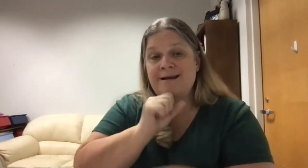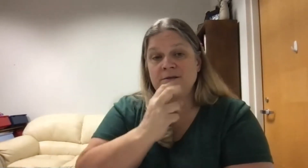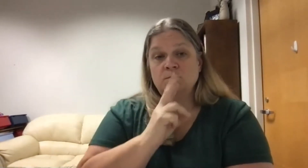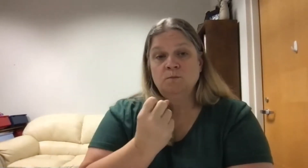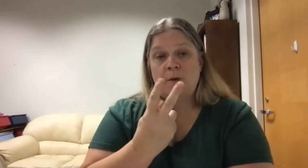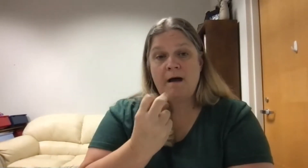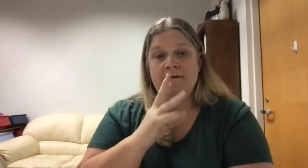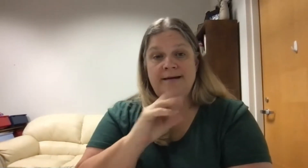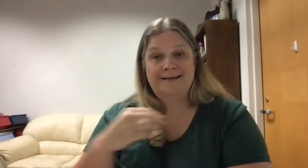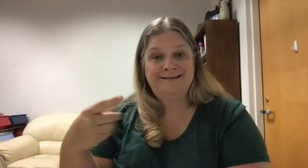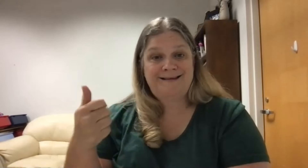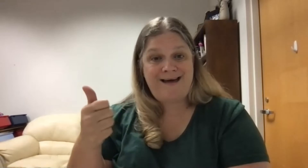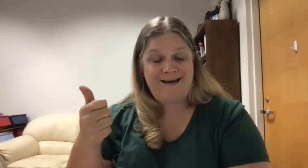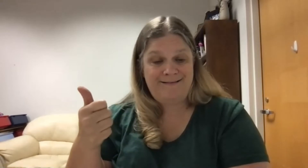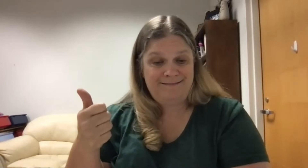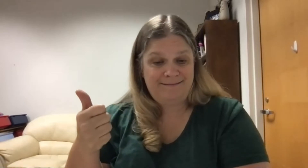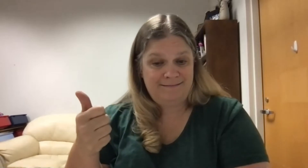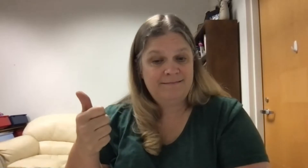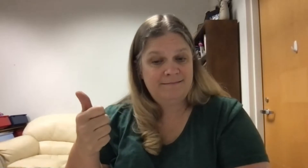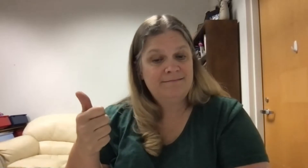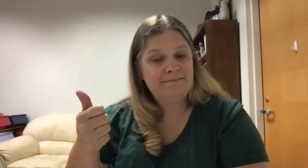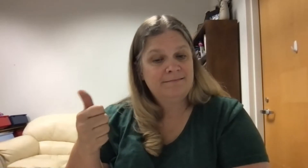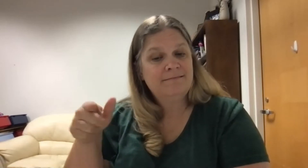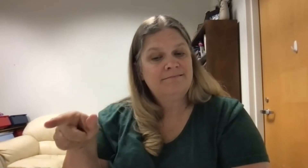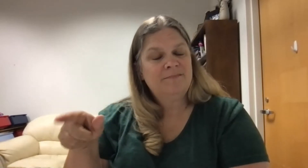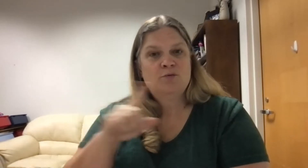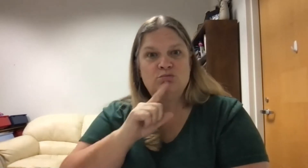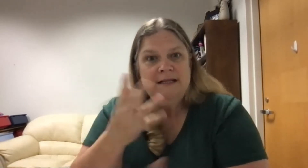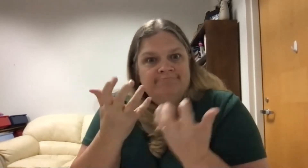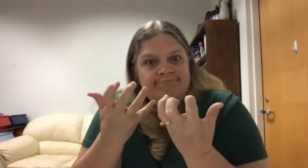His two older brothers are the age of 12 and 10,